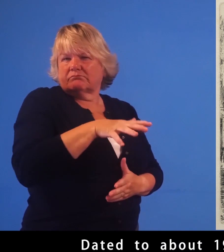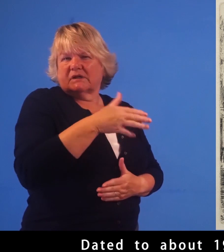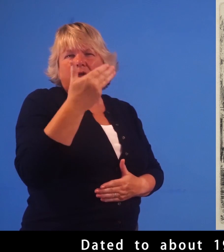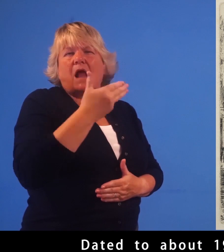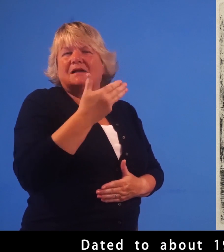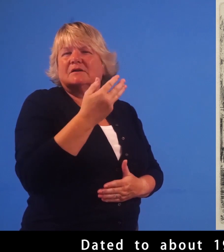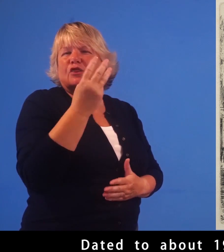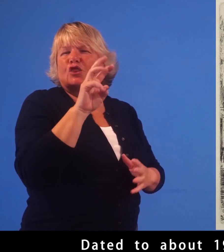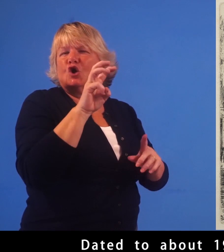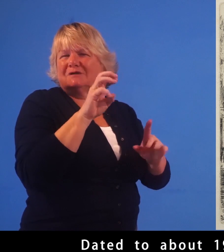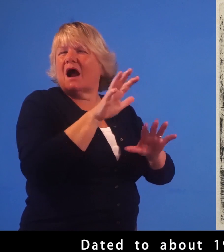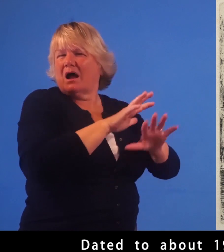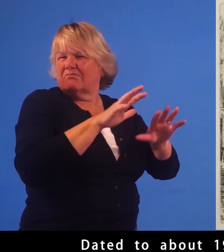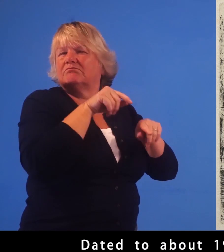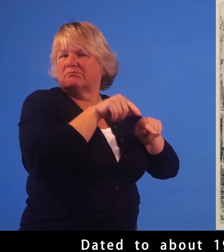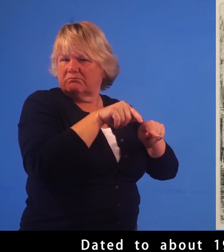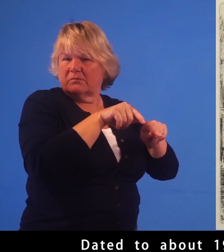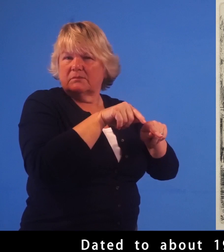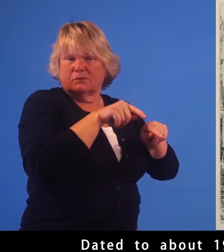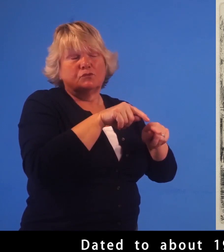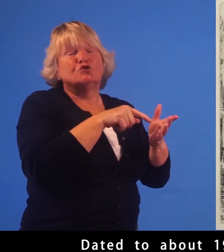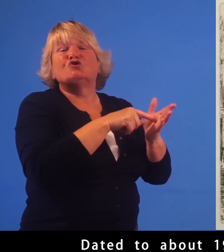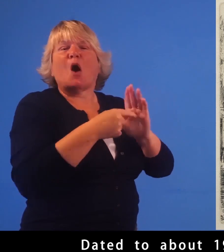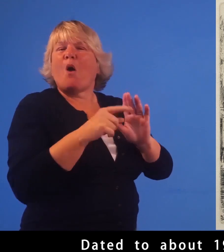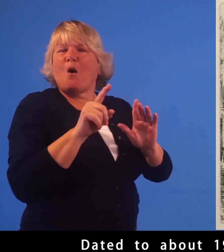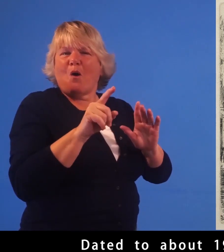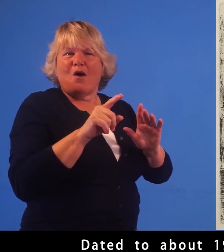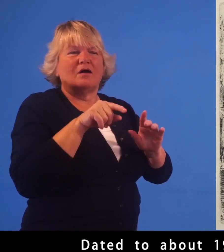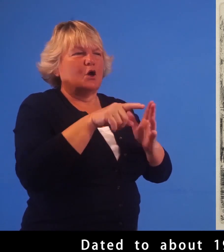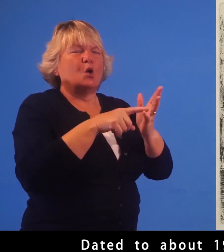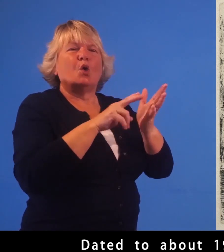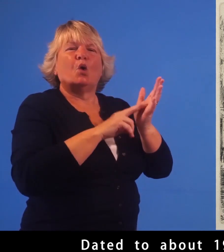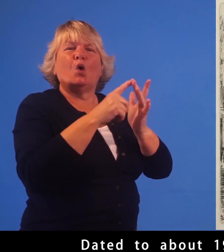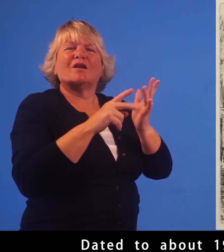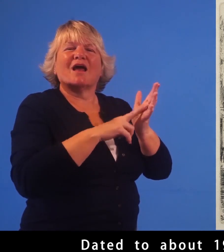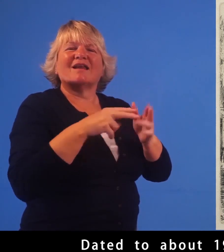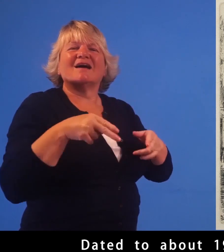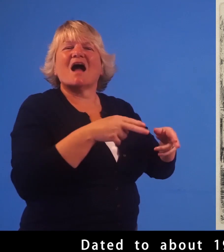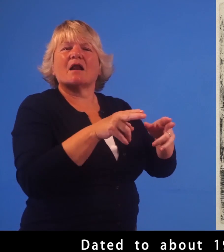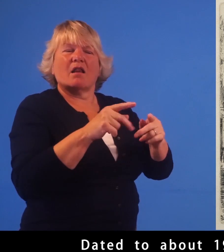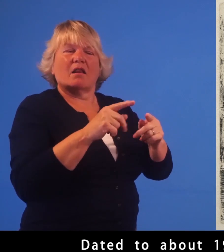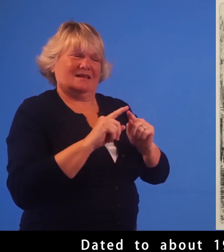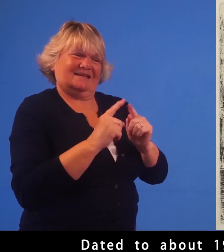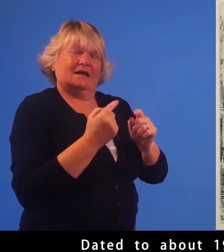Dated to about 1913, it shows a view of the Union Canal near Gilmer Place.